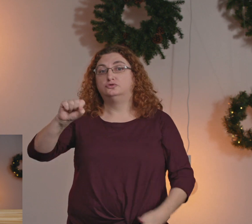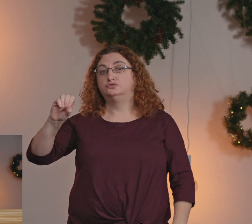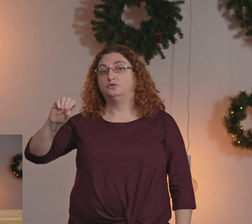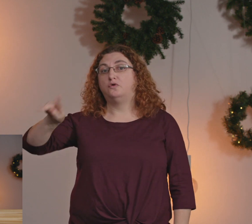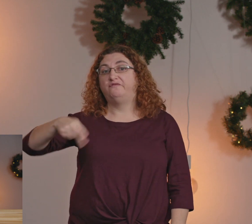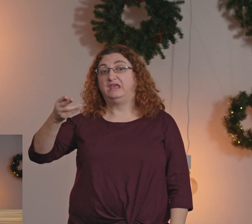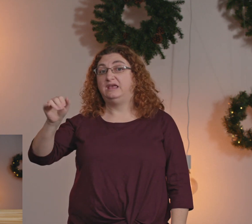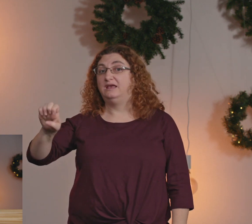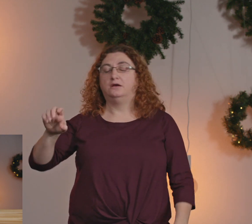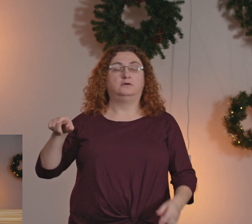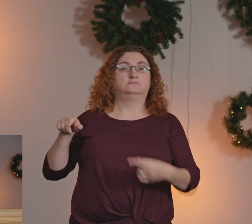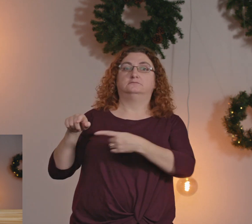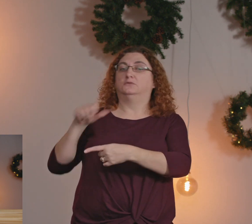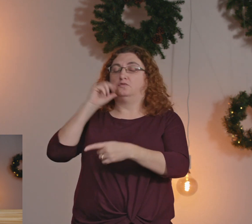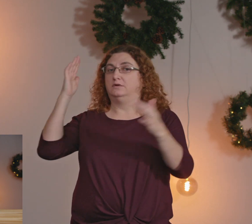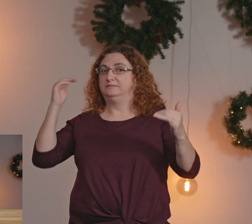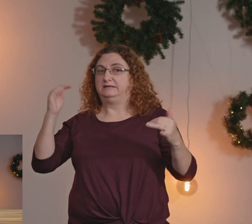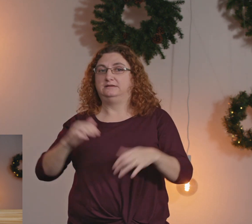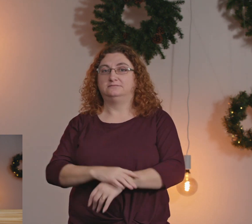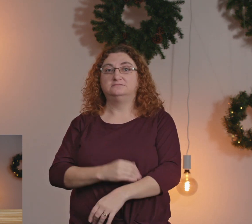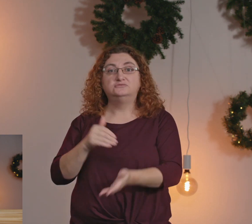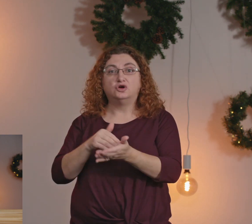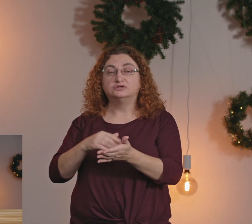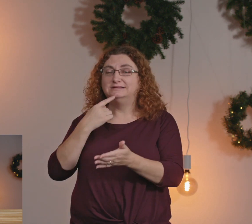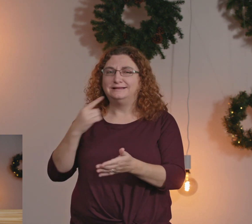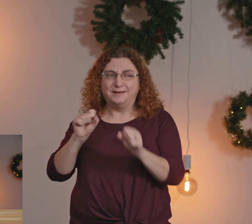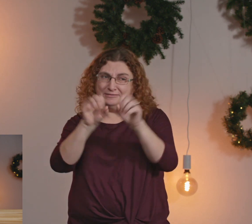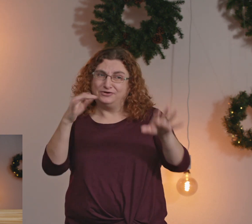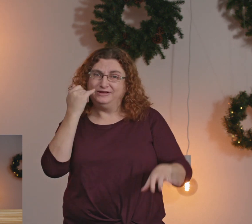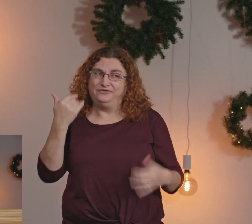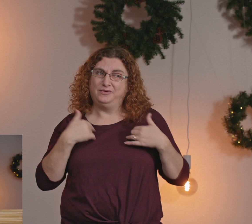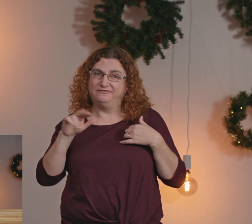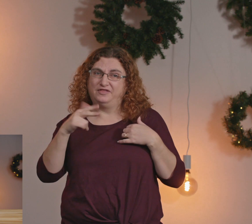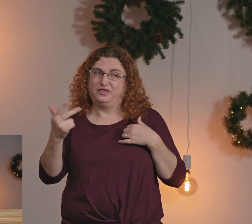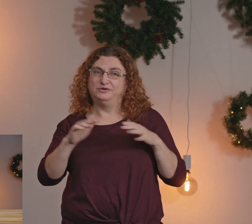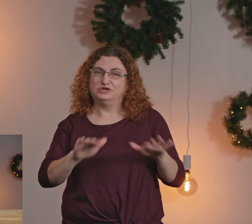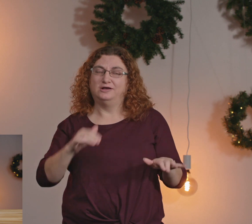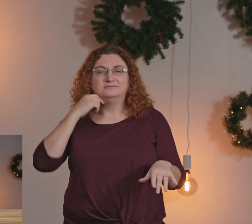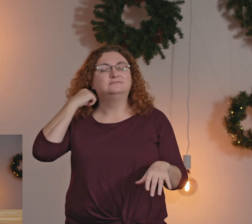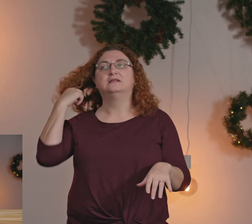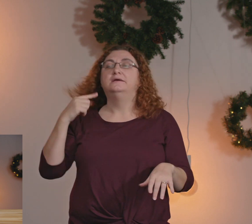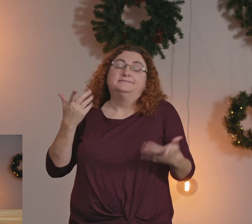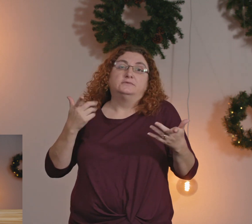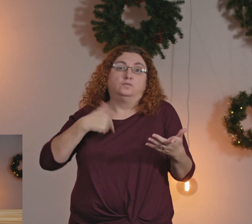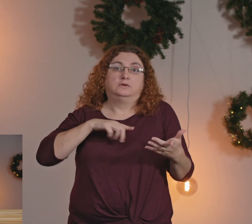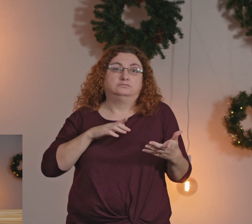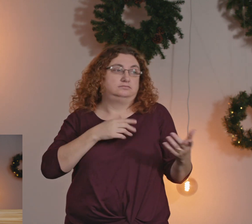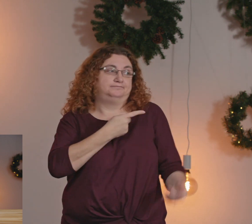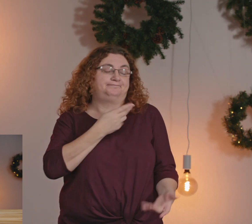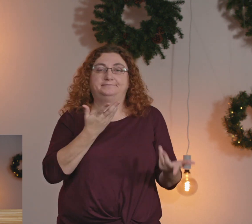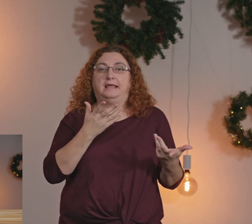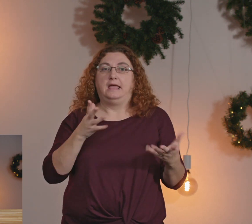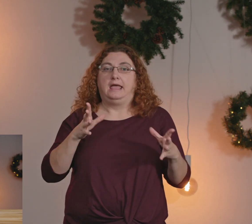said that there's no way you're going to have another child. It would be a miracle if you did. So we had come to the point where we were accepting that the Lord was just going to have, we were going to